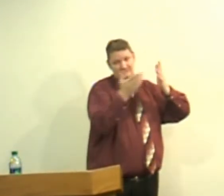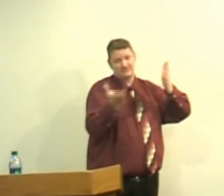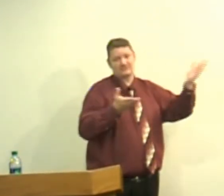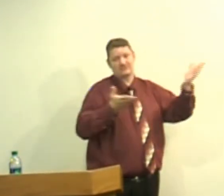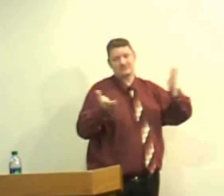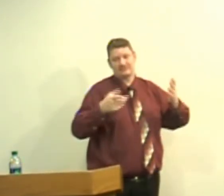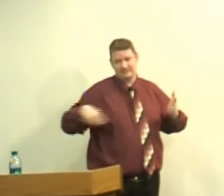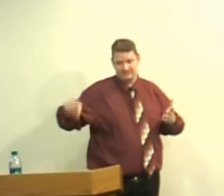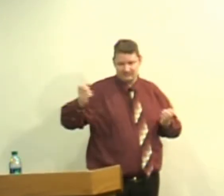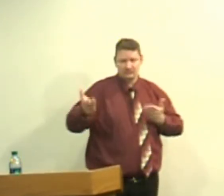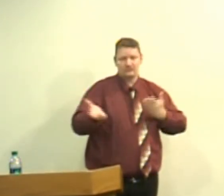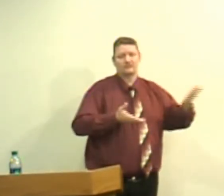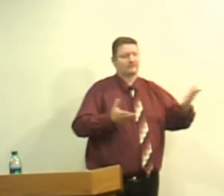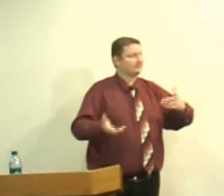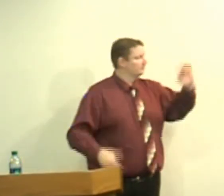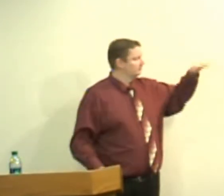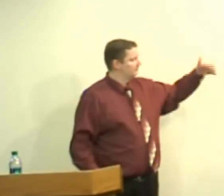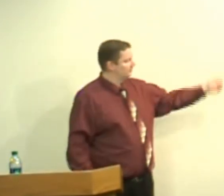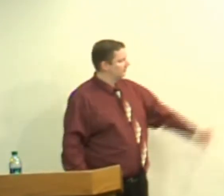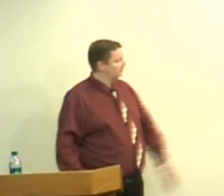things that God wants us to do, He wants us to sacrifice.